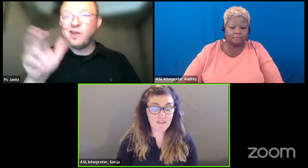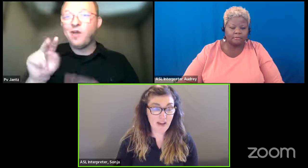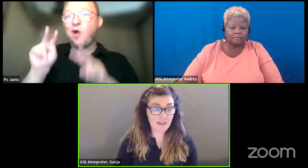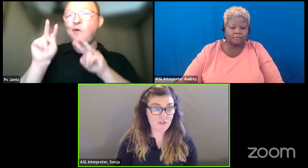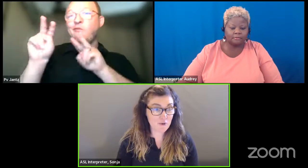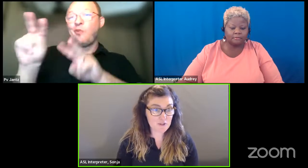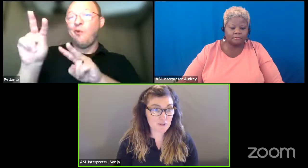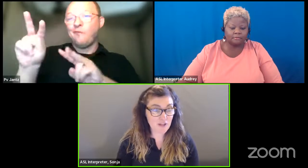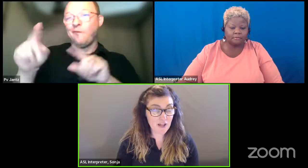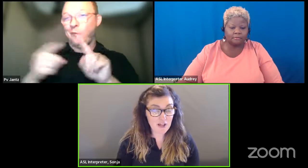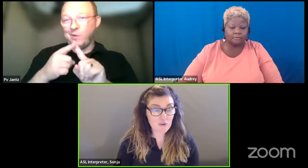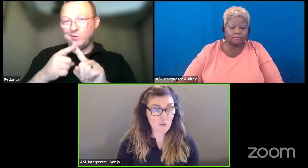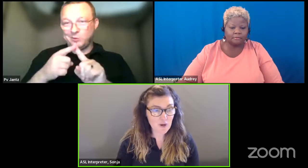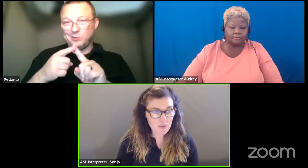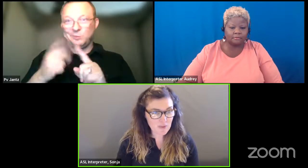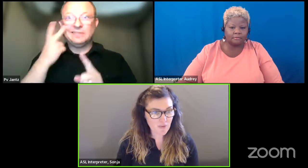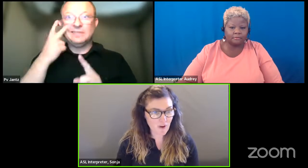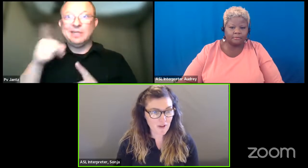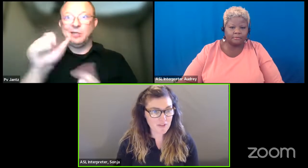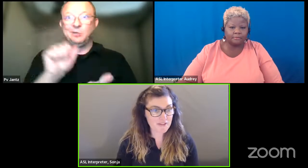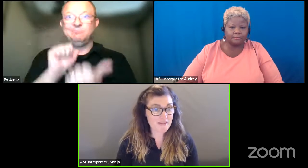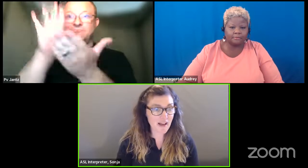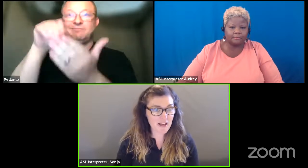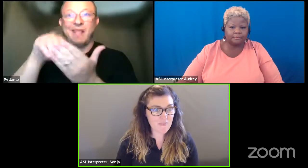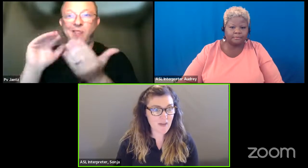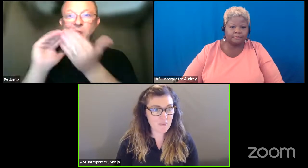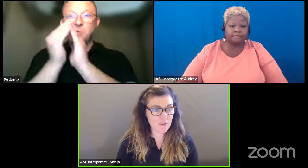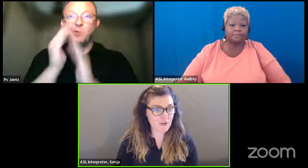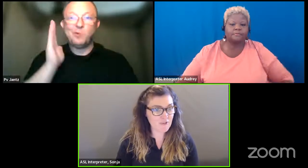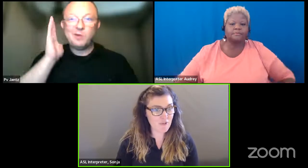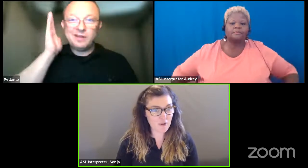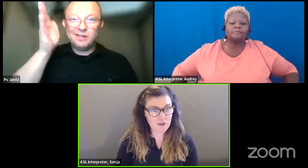we have had the fortune to work with you all this